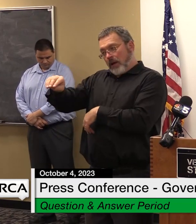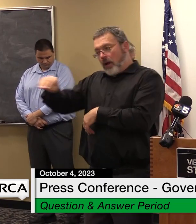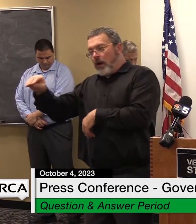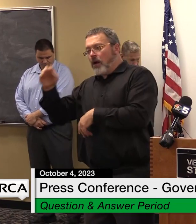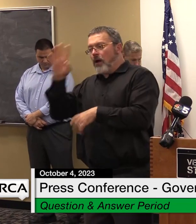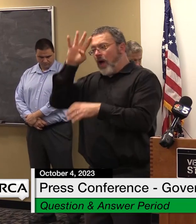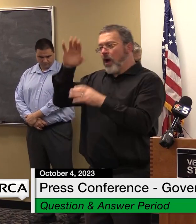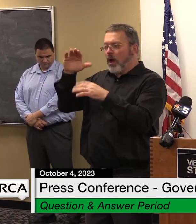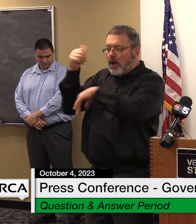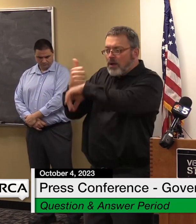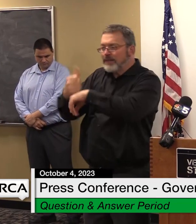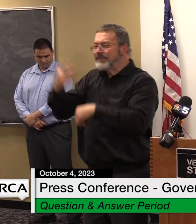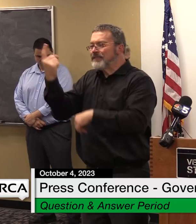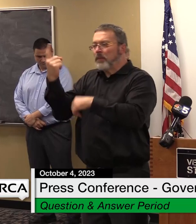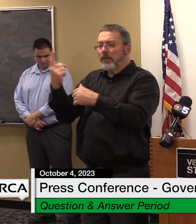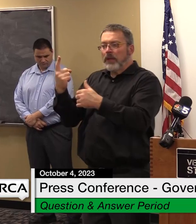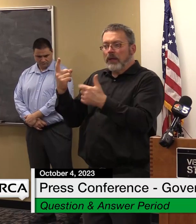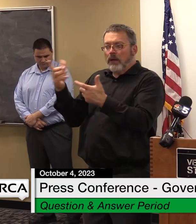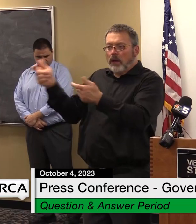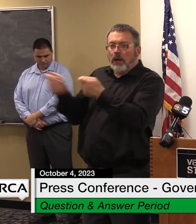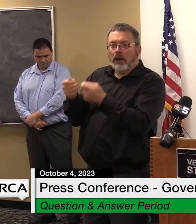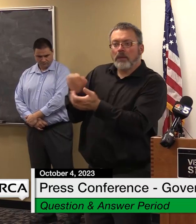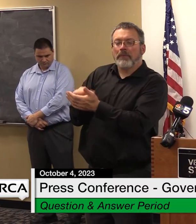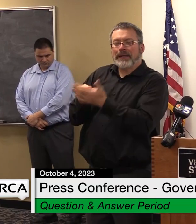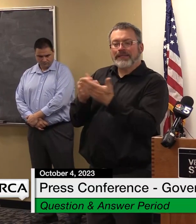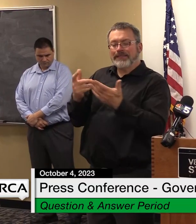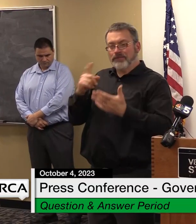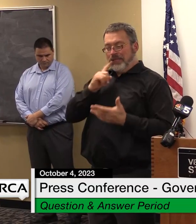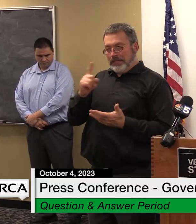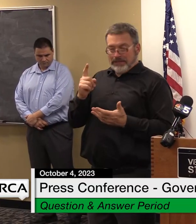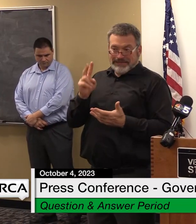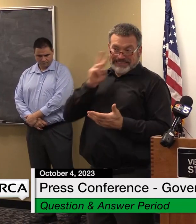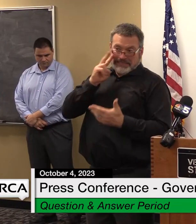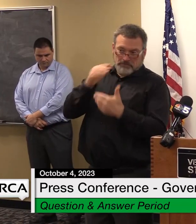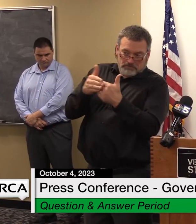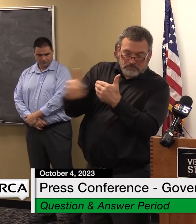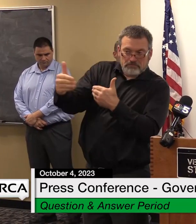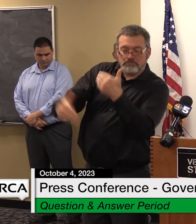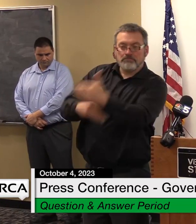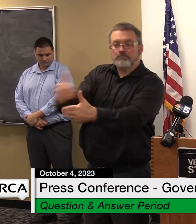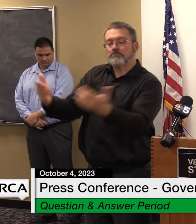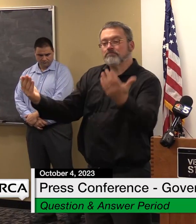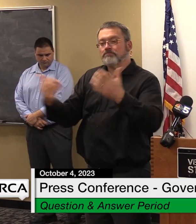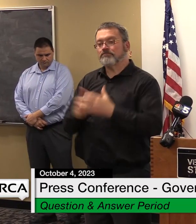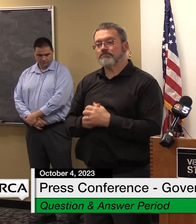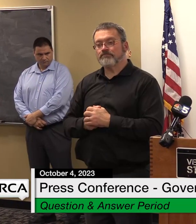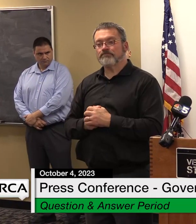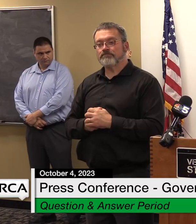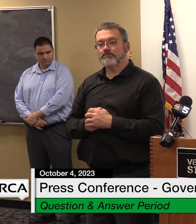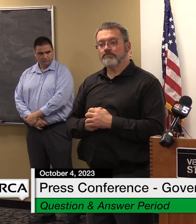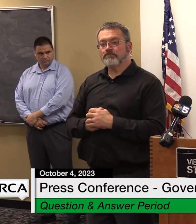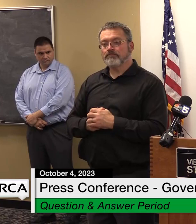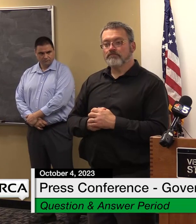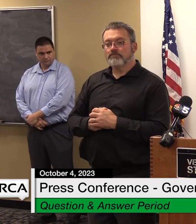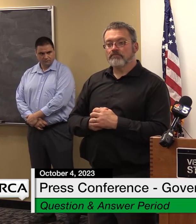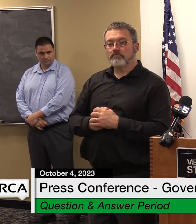and we'll see what happens as a result of this this report. Has a long ways to